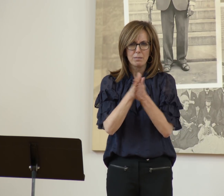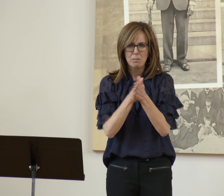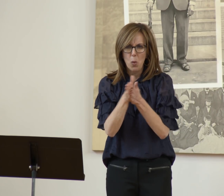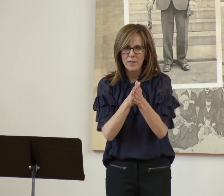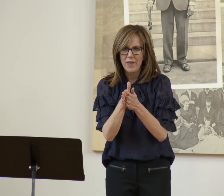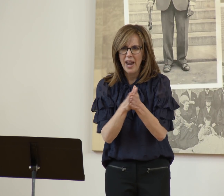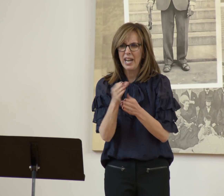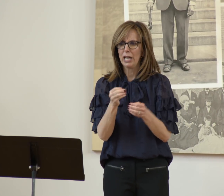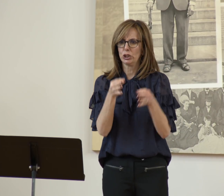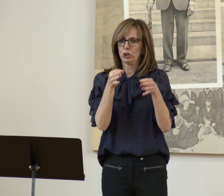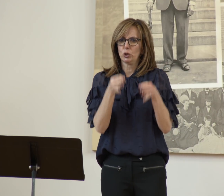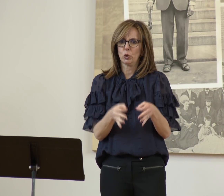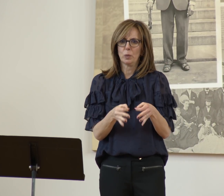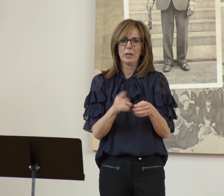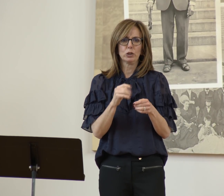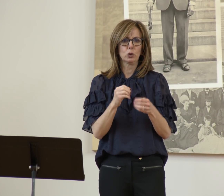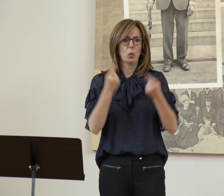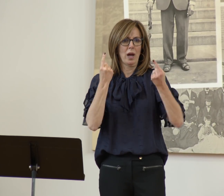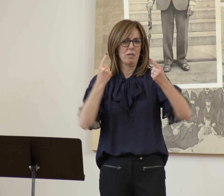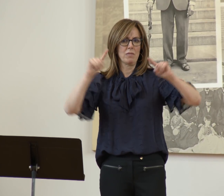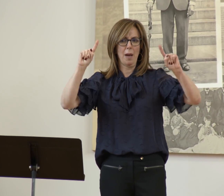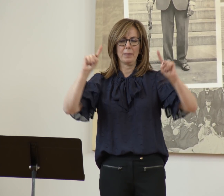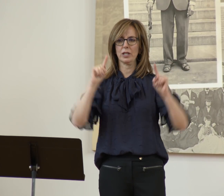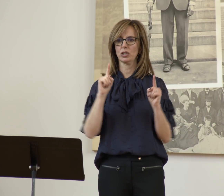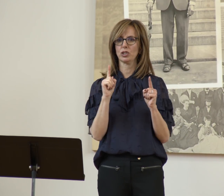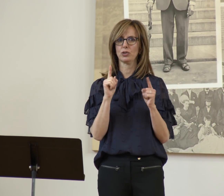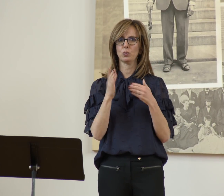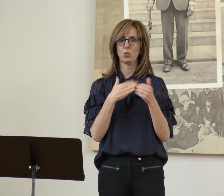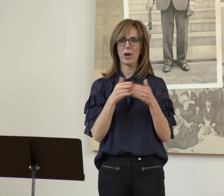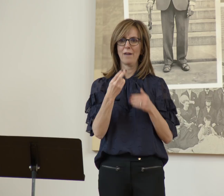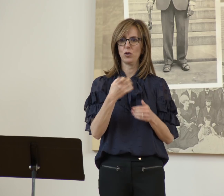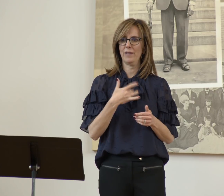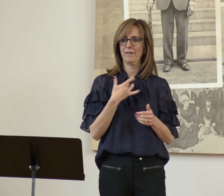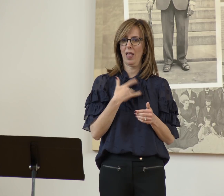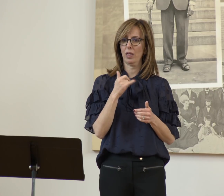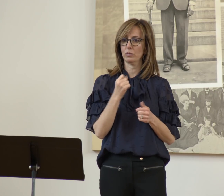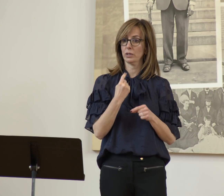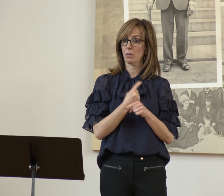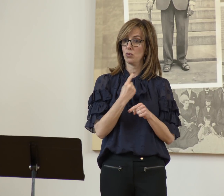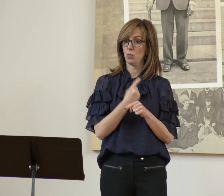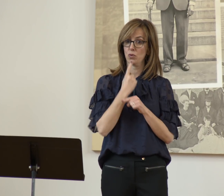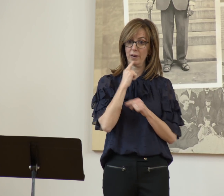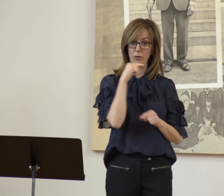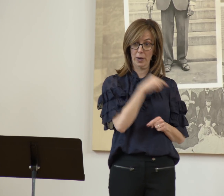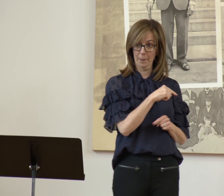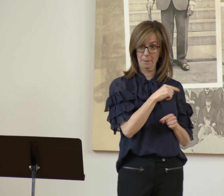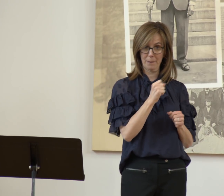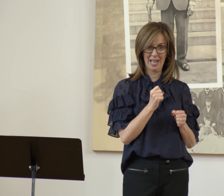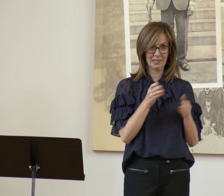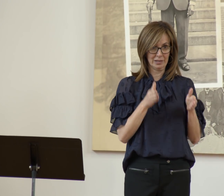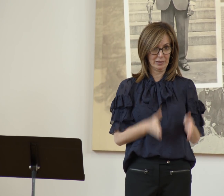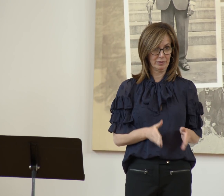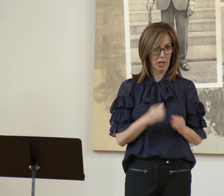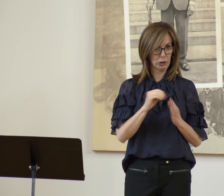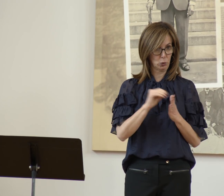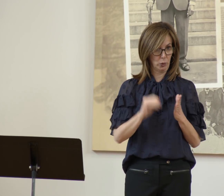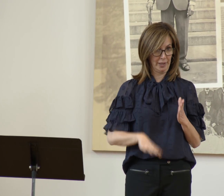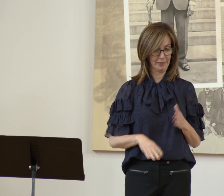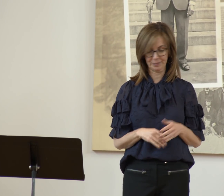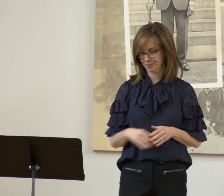student. He was motivated and determined to accomplish whatever that he felt was appropriate for